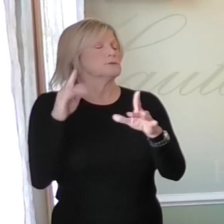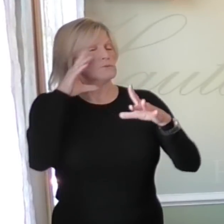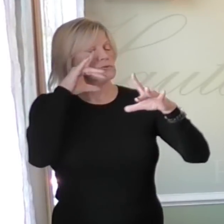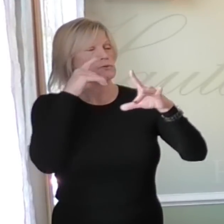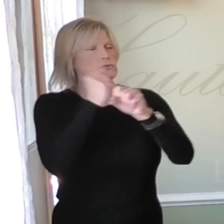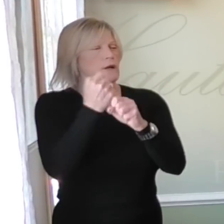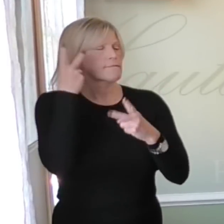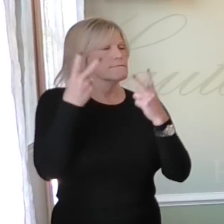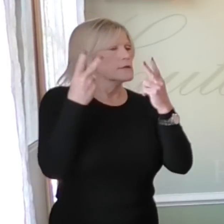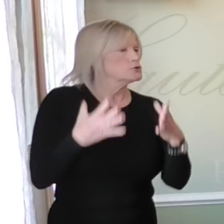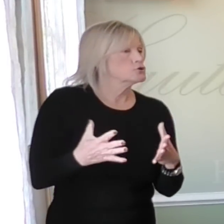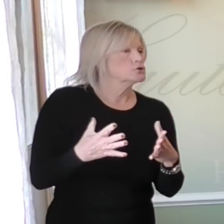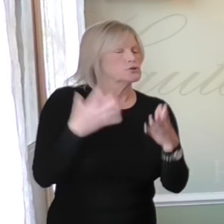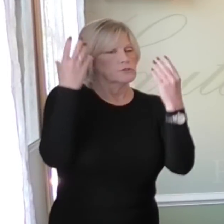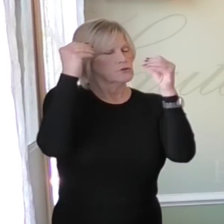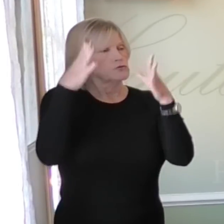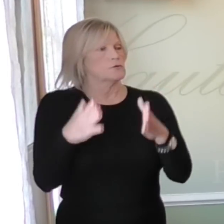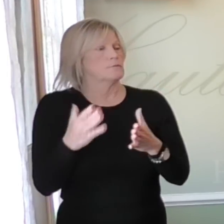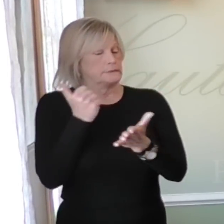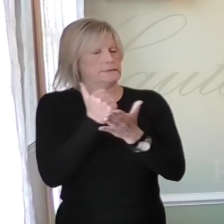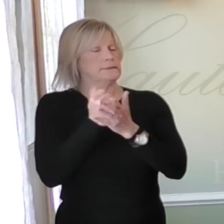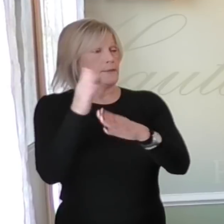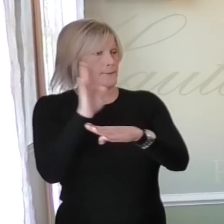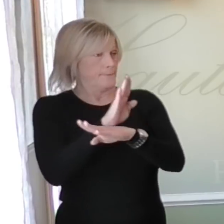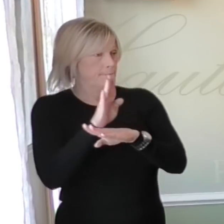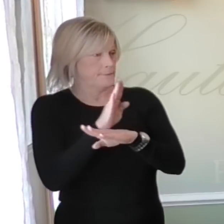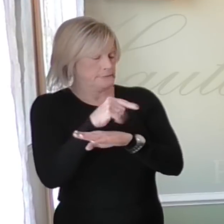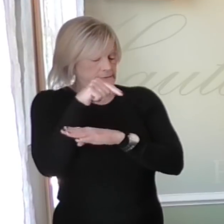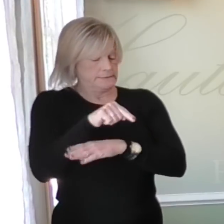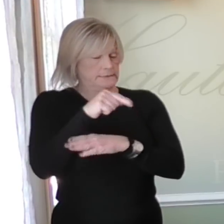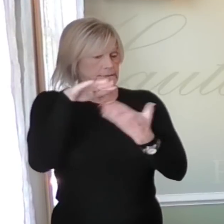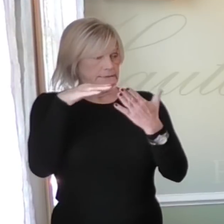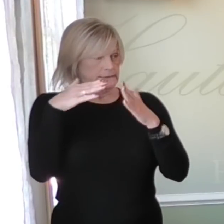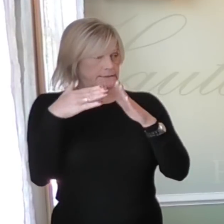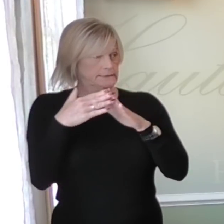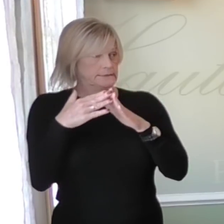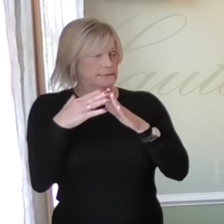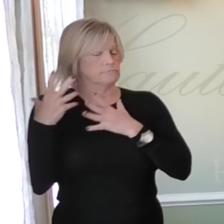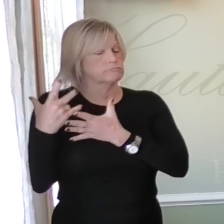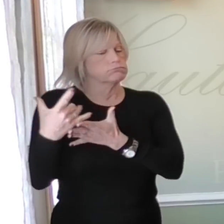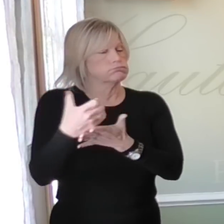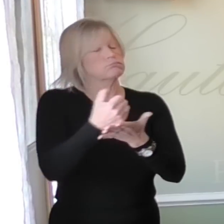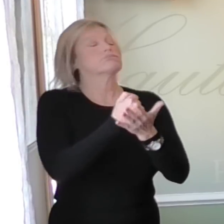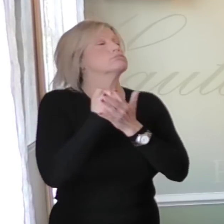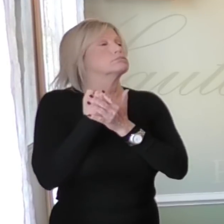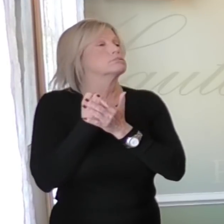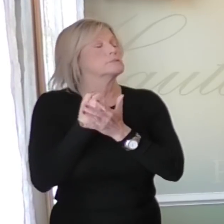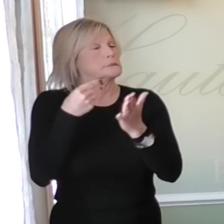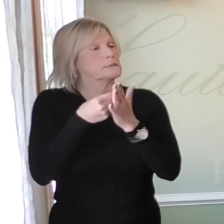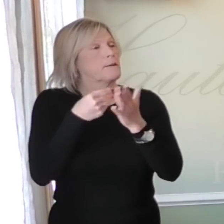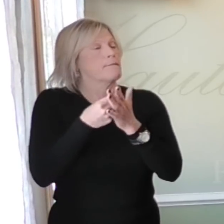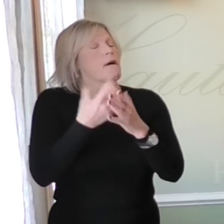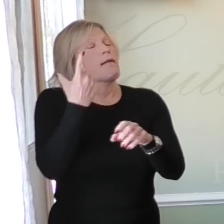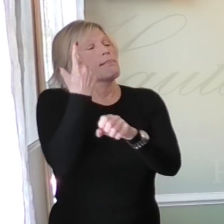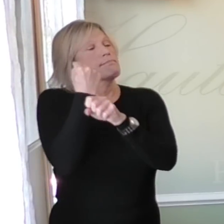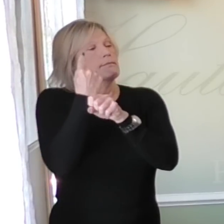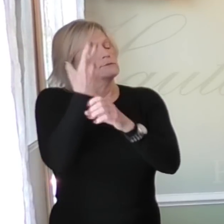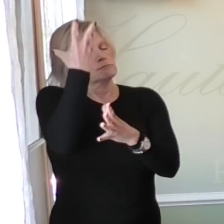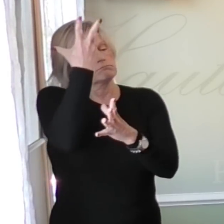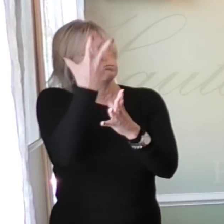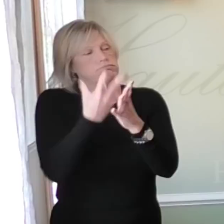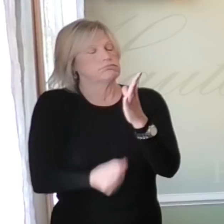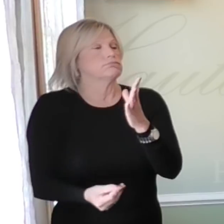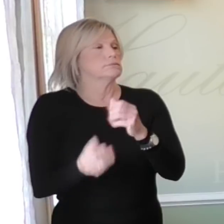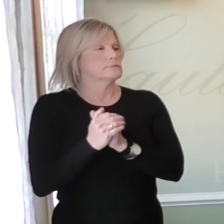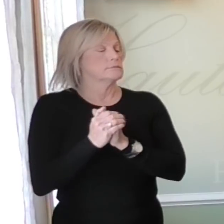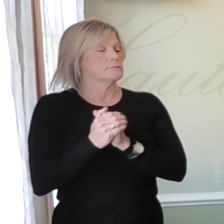attract visitors and shoppers to help our businesses of this city recoup the expenses that were lost last year.